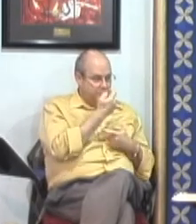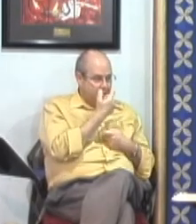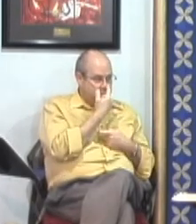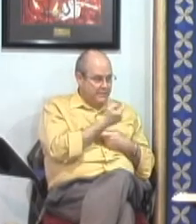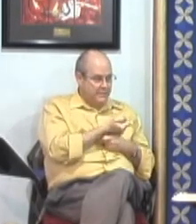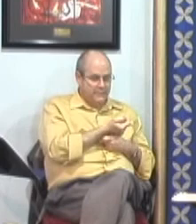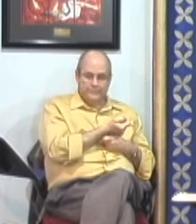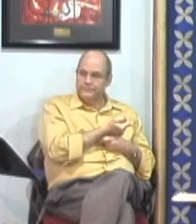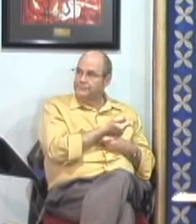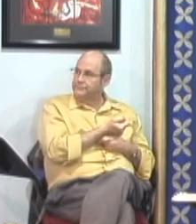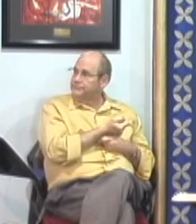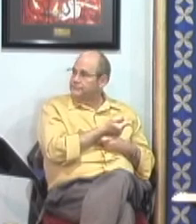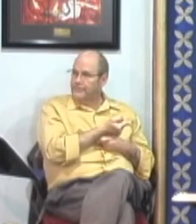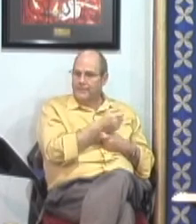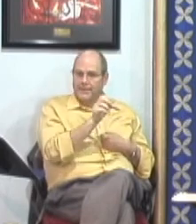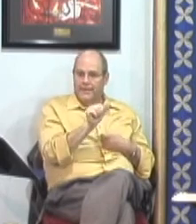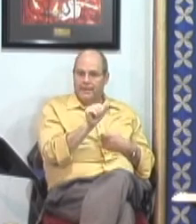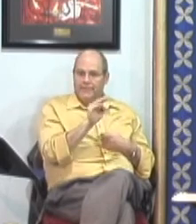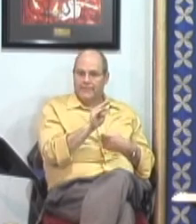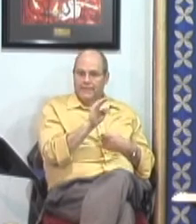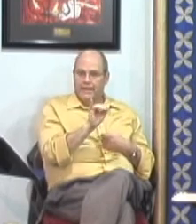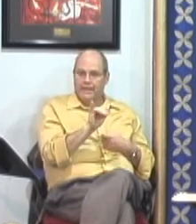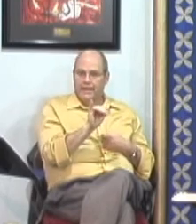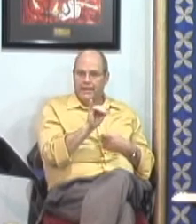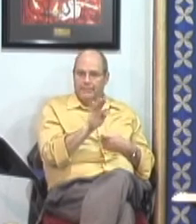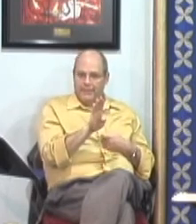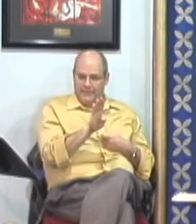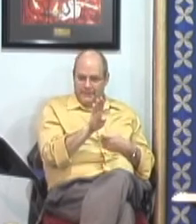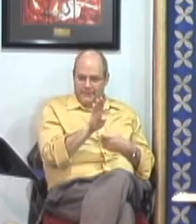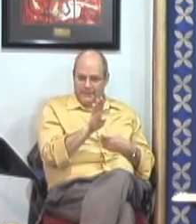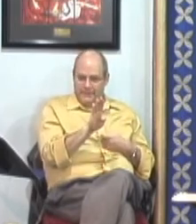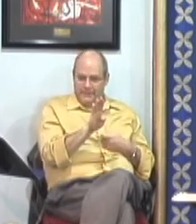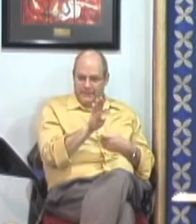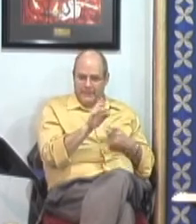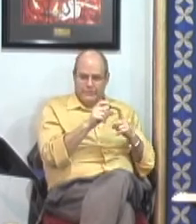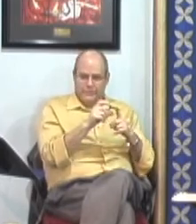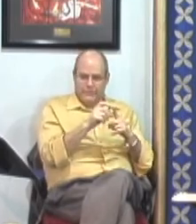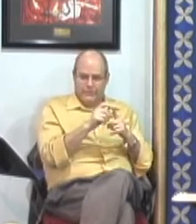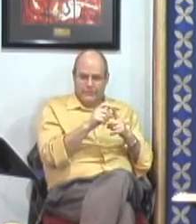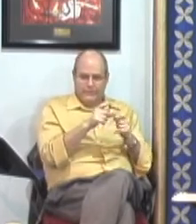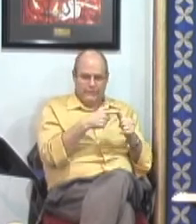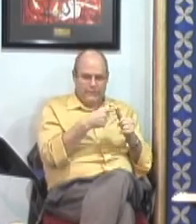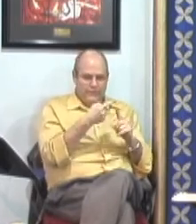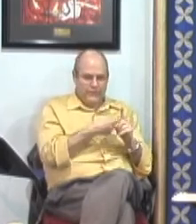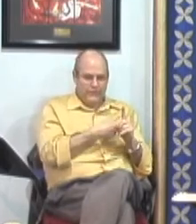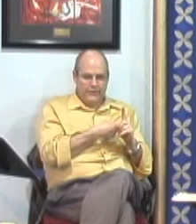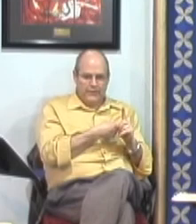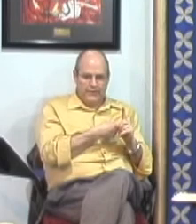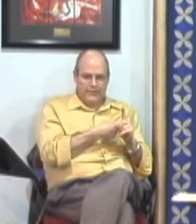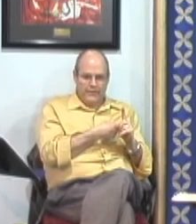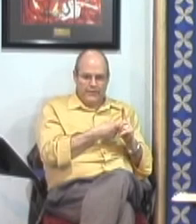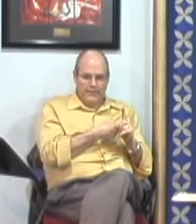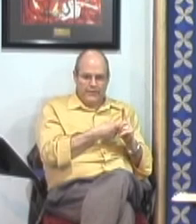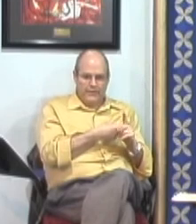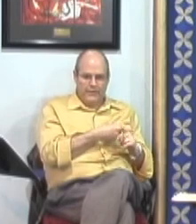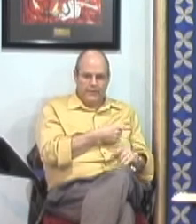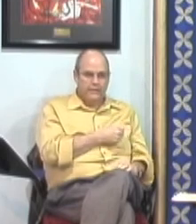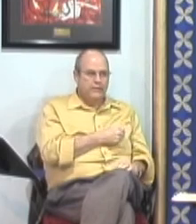interesting. It's A-B-I-B, Abib, that's another name for the first month,